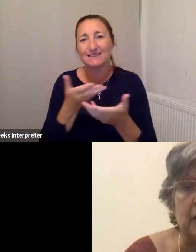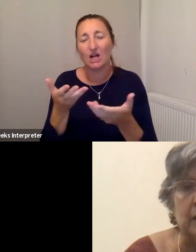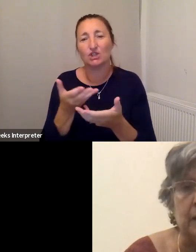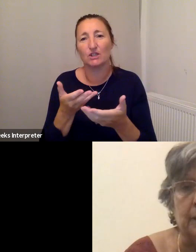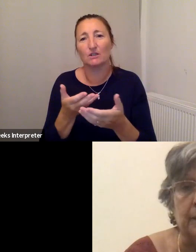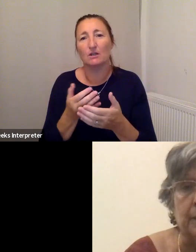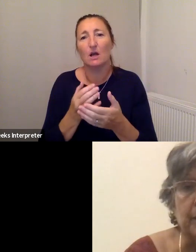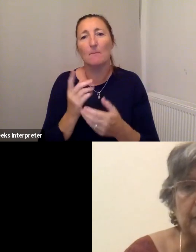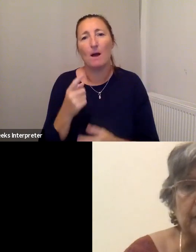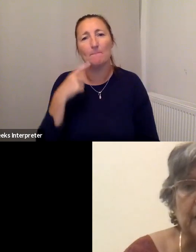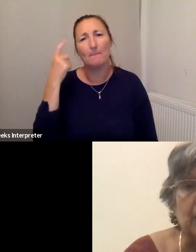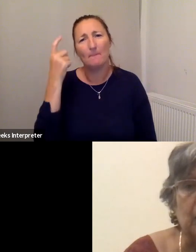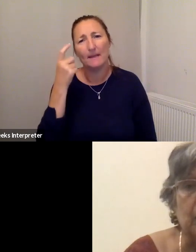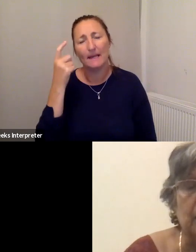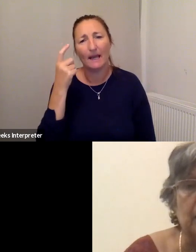thing that